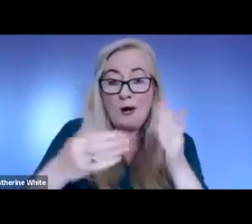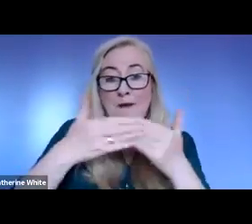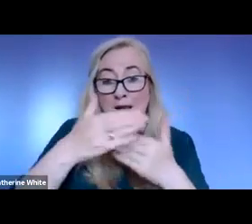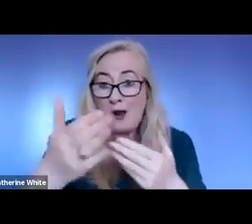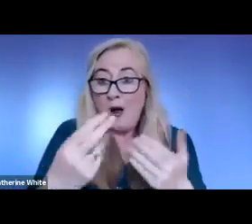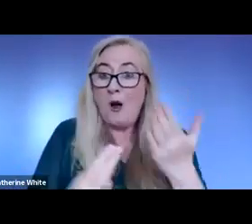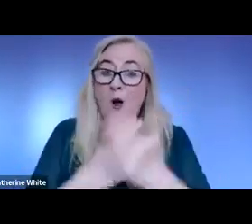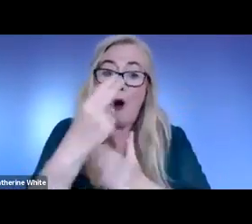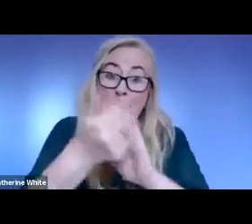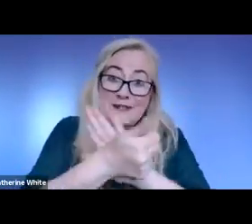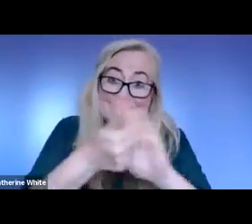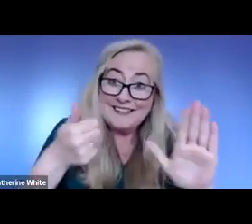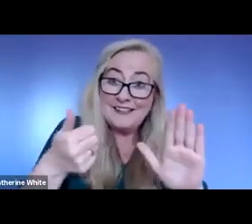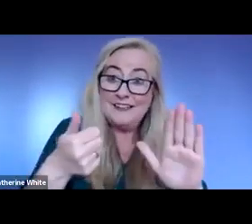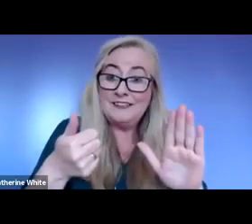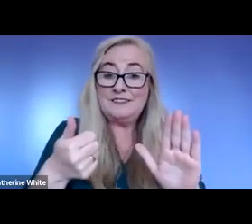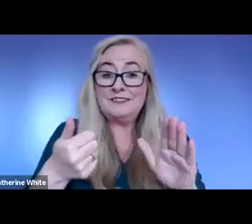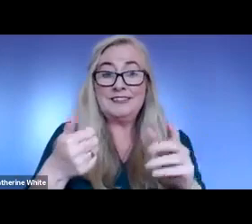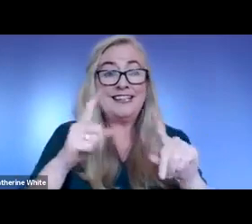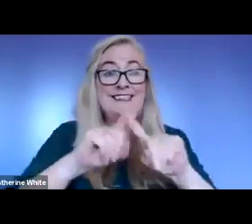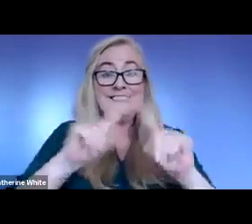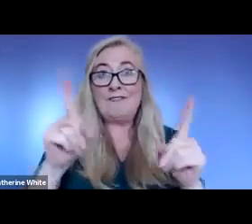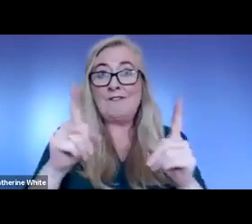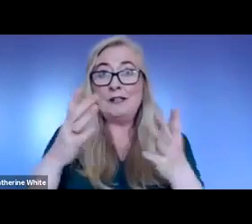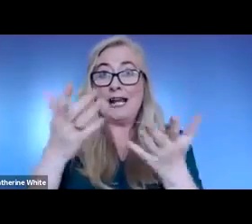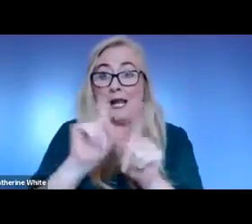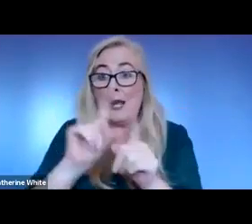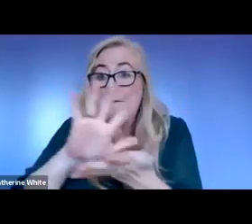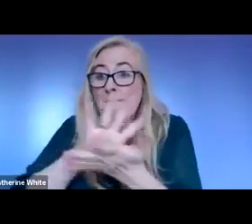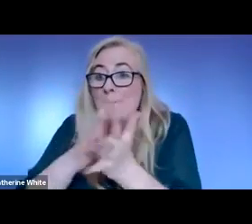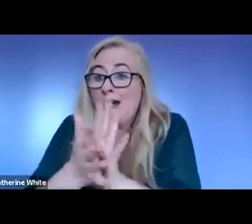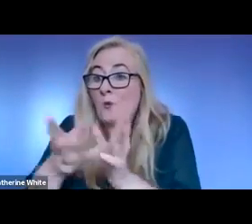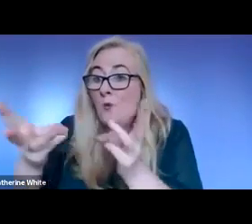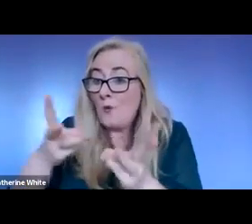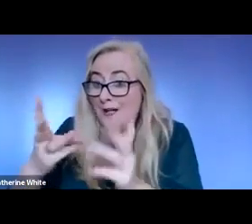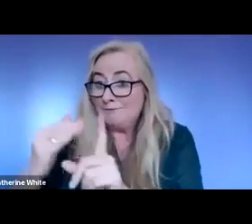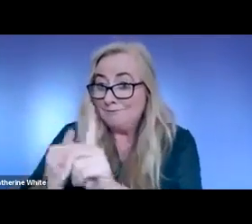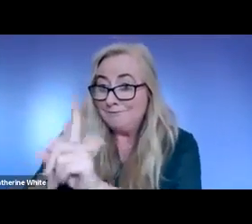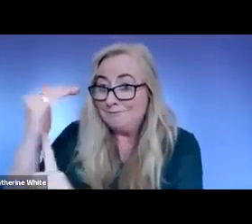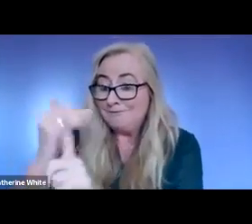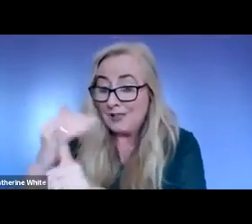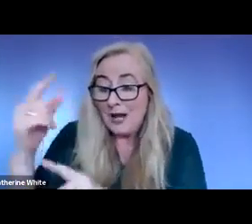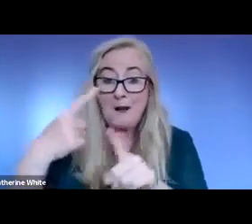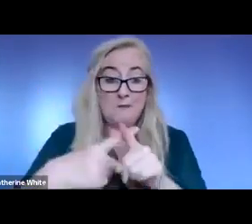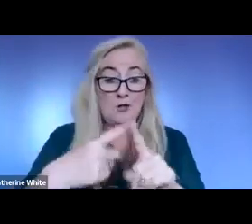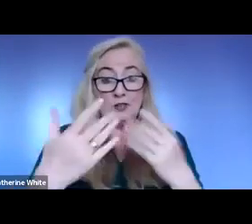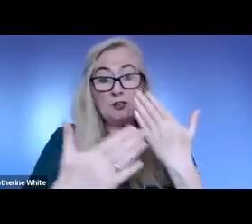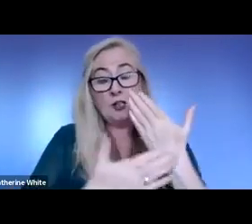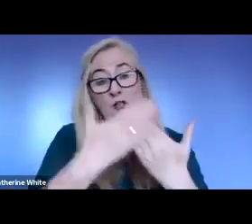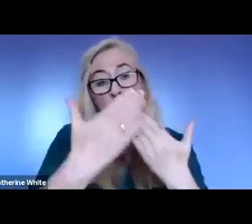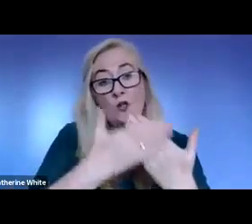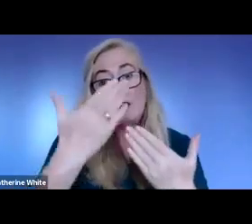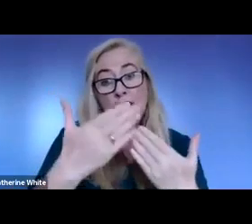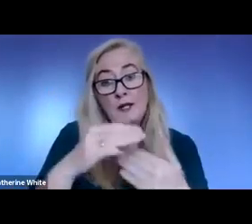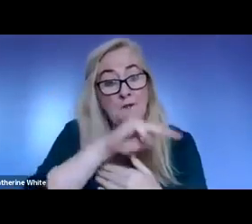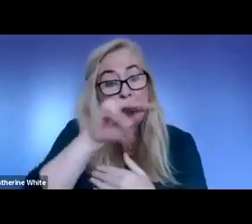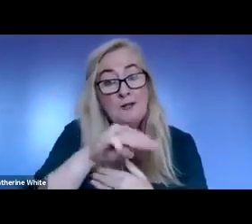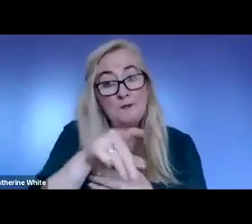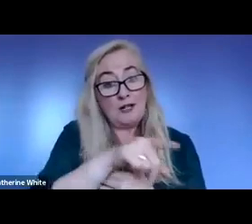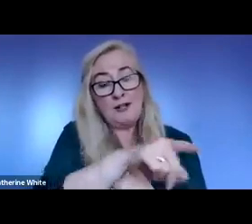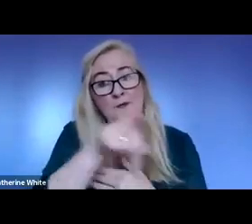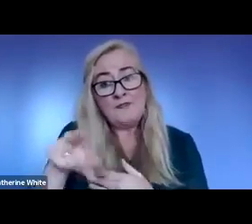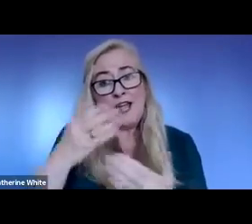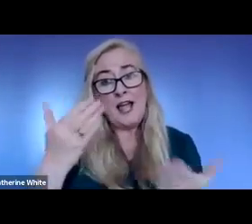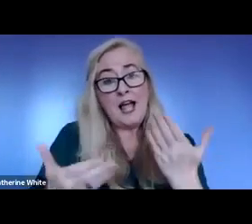and reskilling some of our manual workers. We also need to look at our younger population in terms of